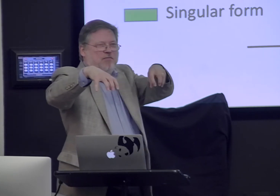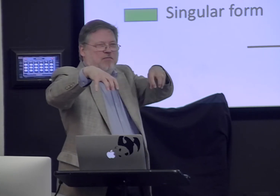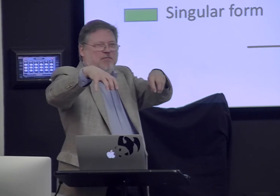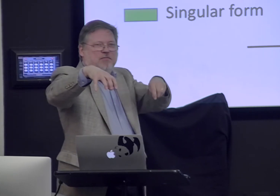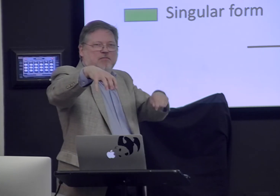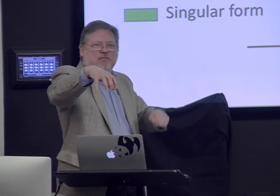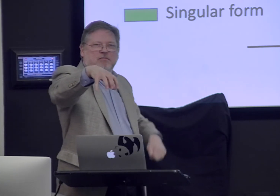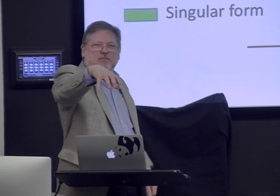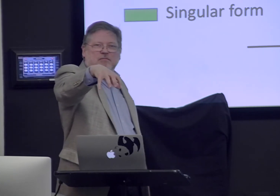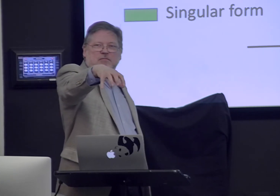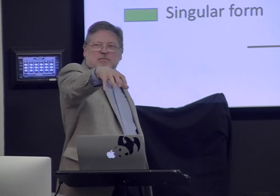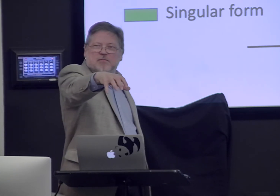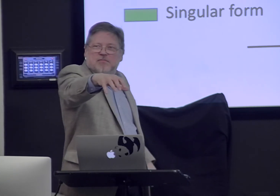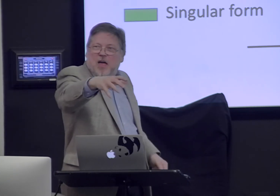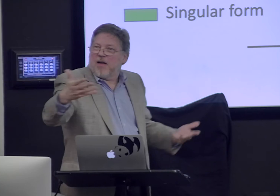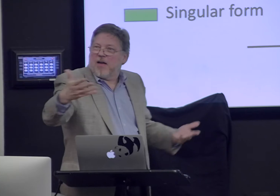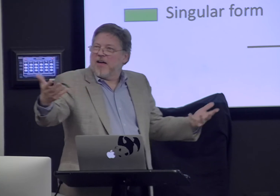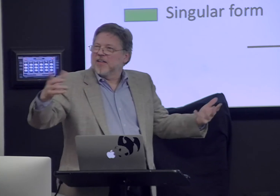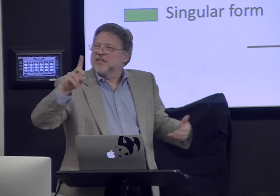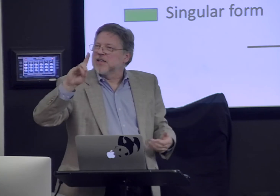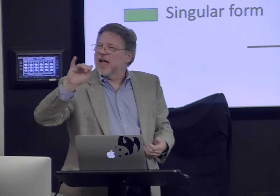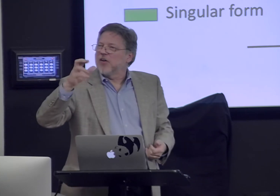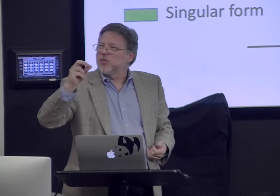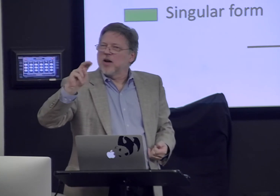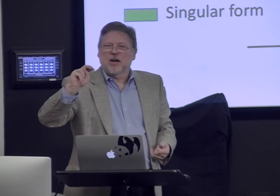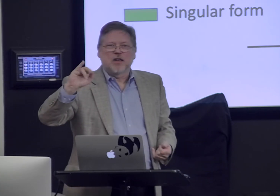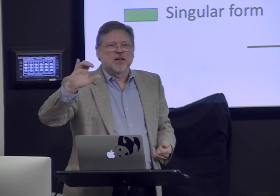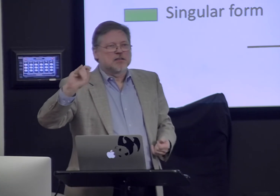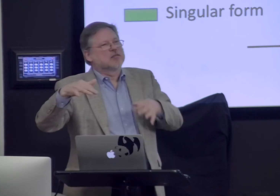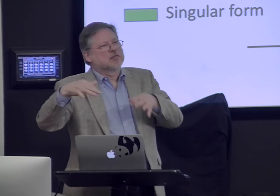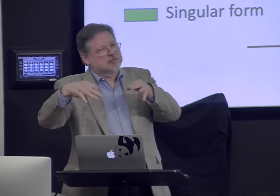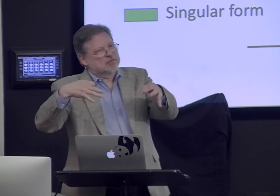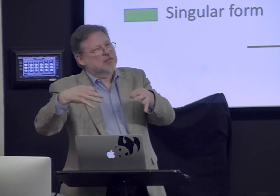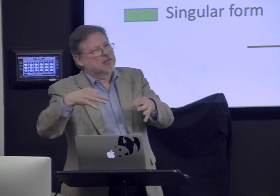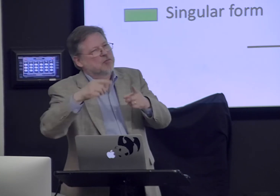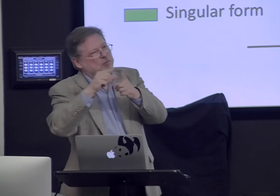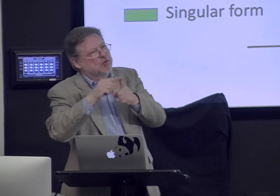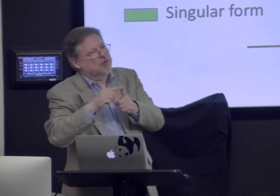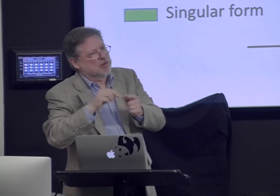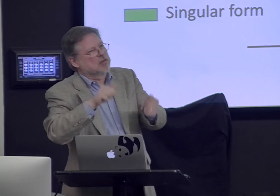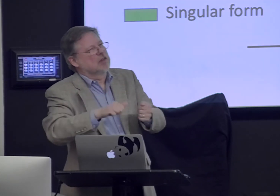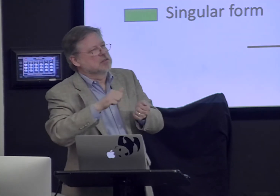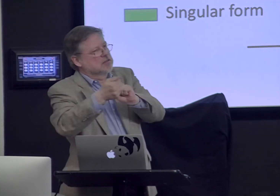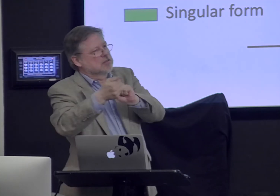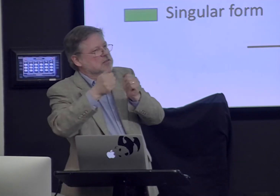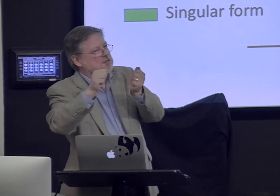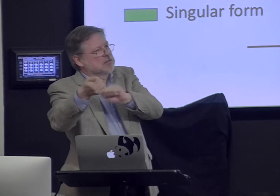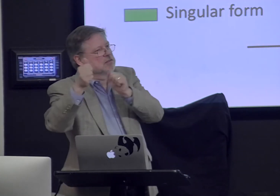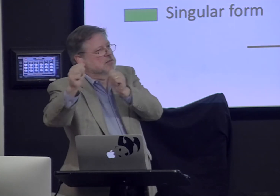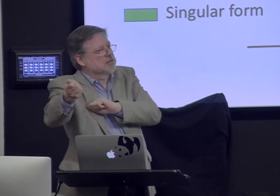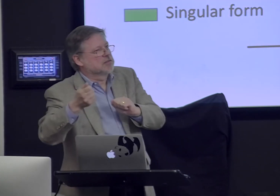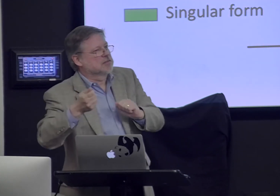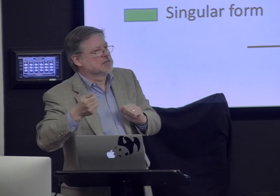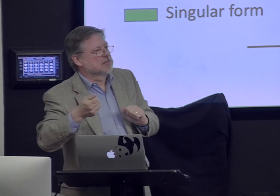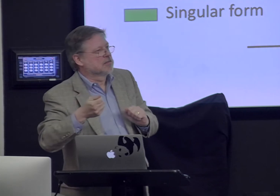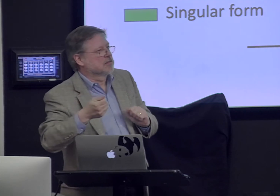ASL. So even though the books were the same age, the mental lexicon that they're describing was different, and this is an